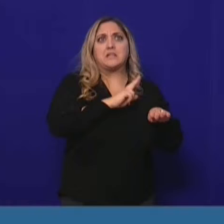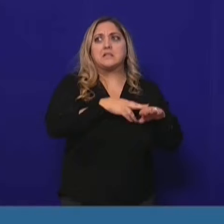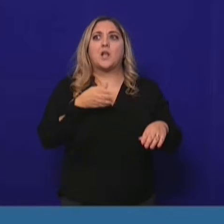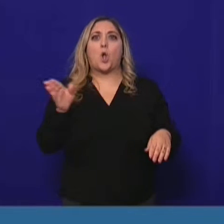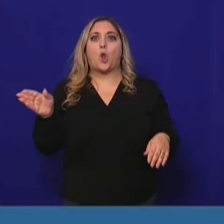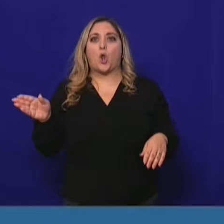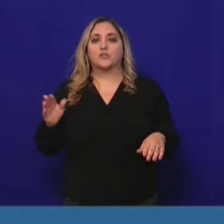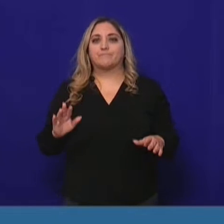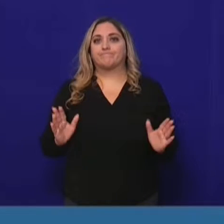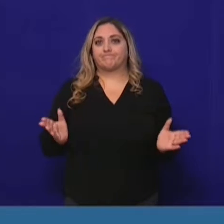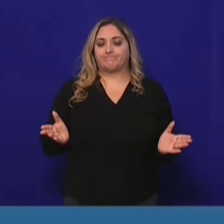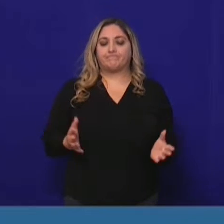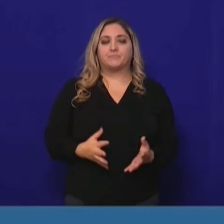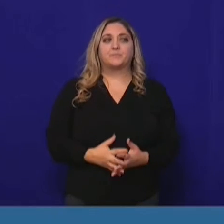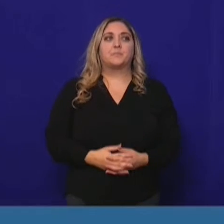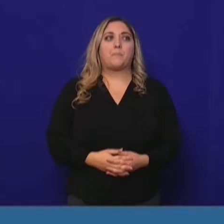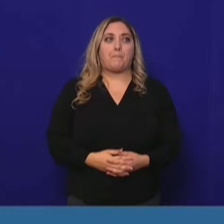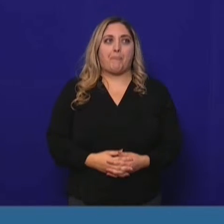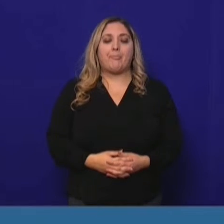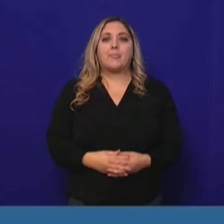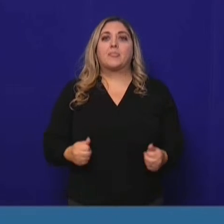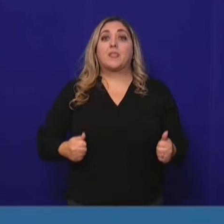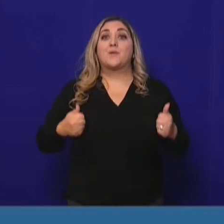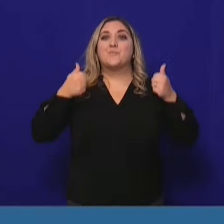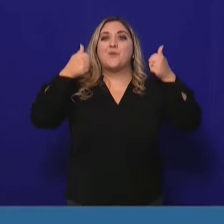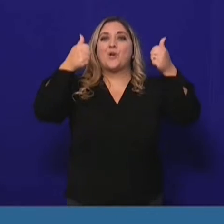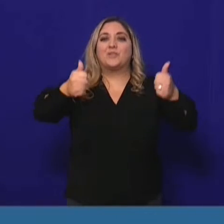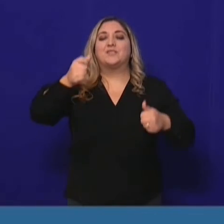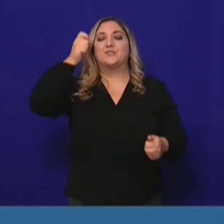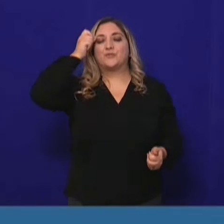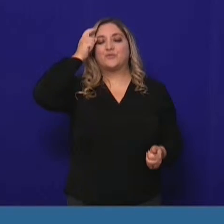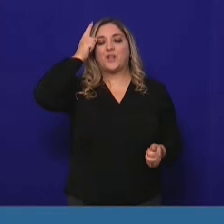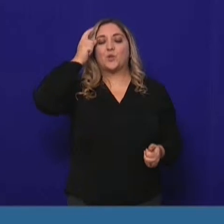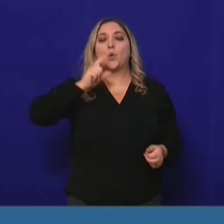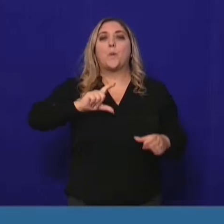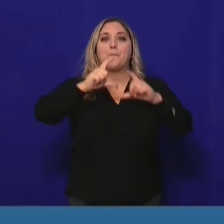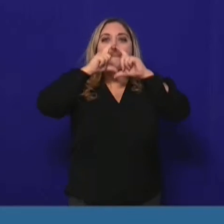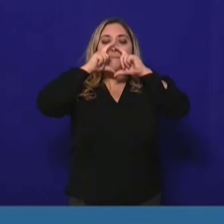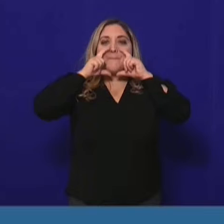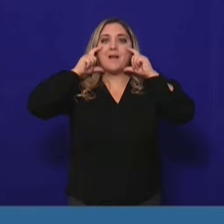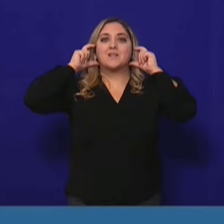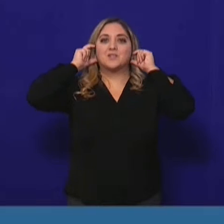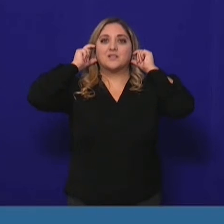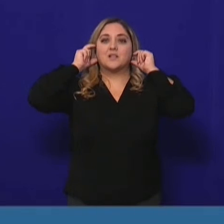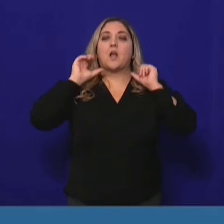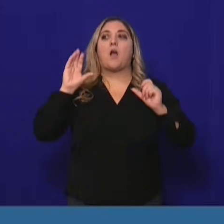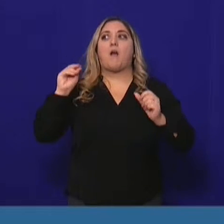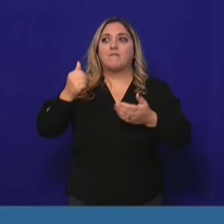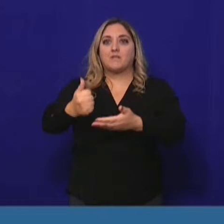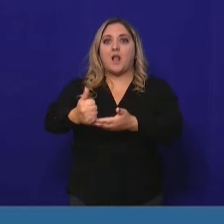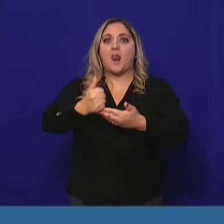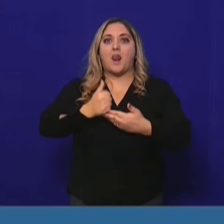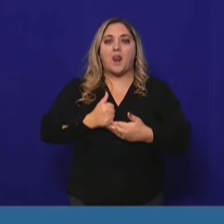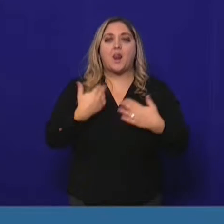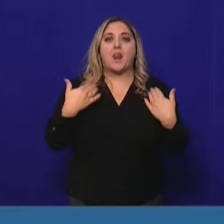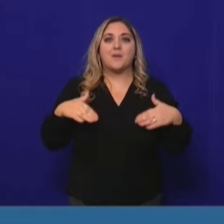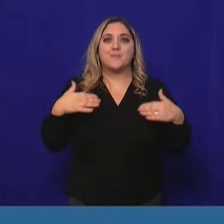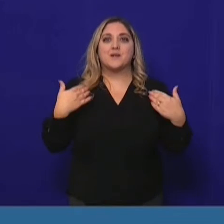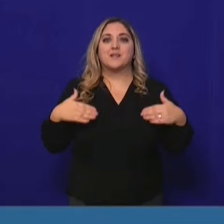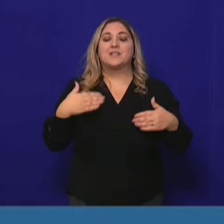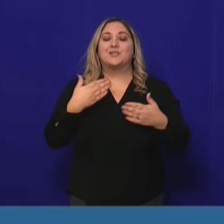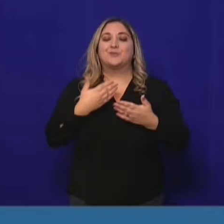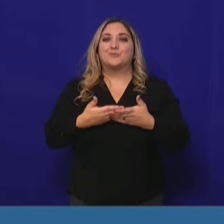b'nadi oħra. Fakkarkom l-użu tal-maskri kemm irnexxilna permezz tal-maskri li nkun